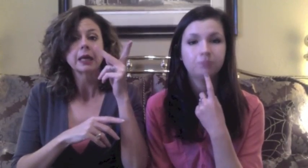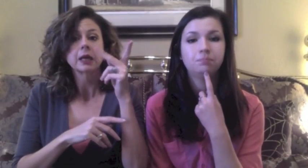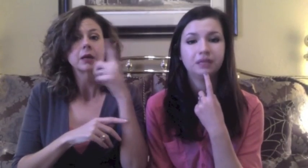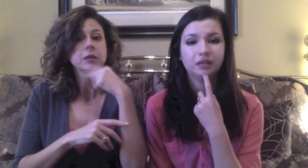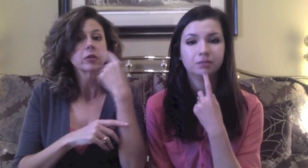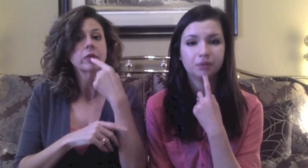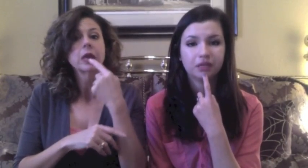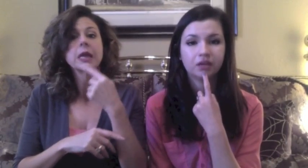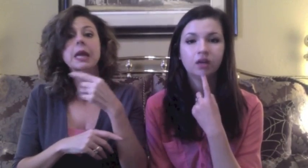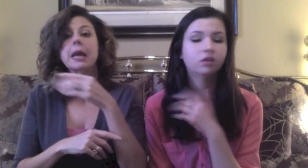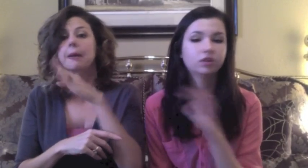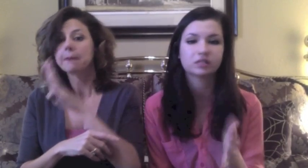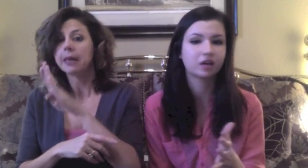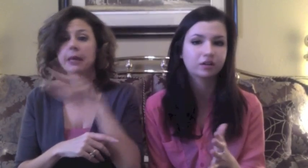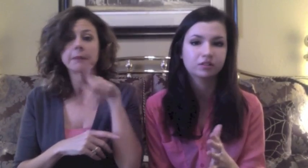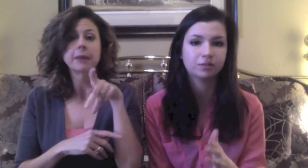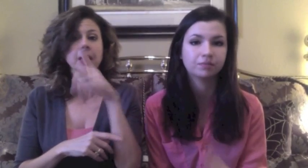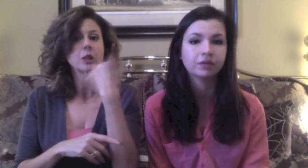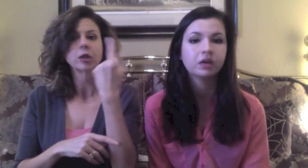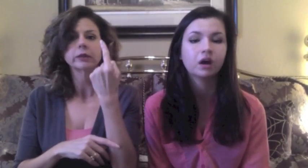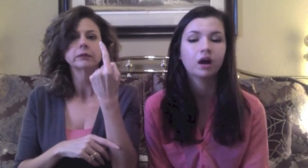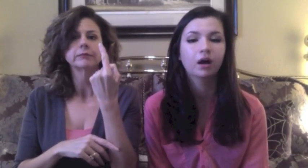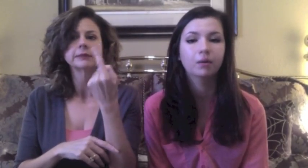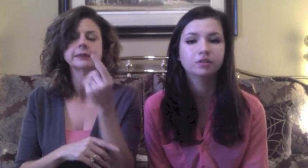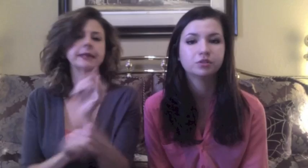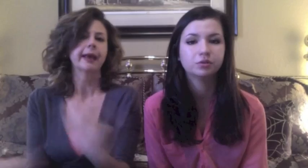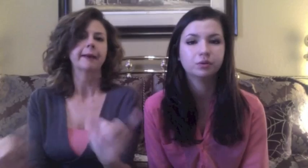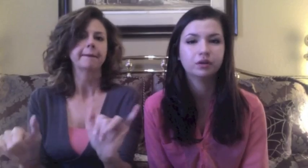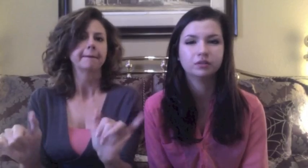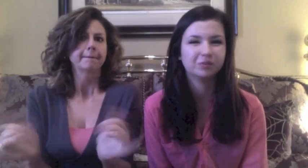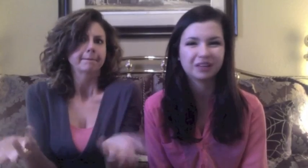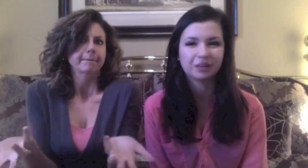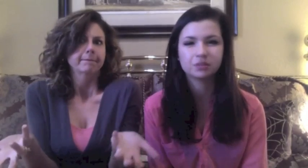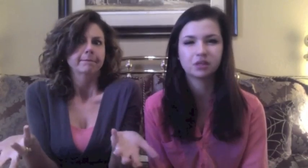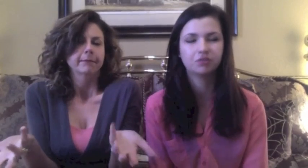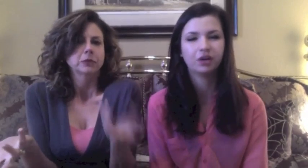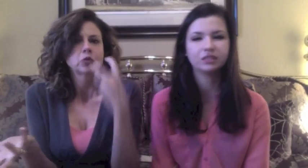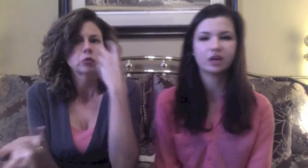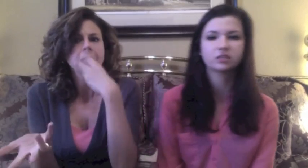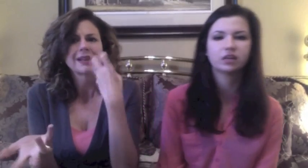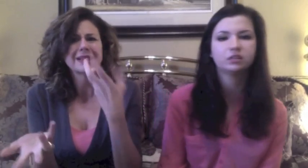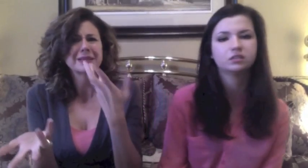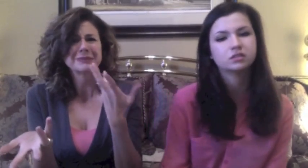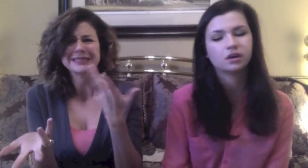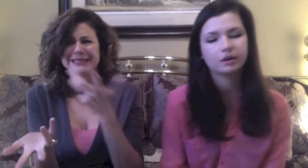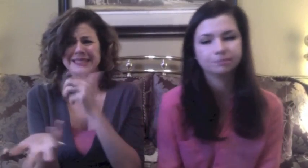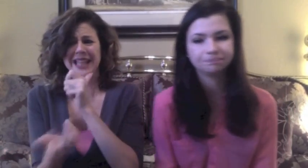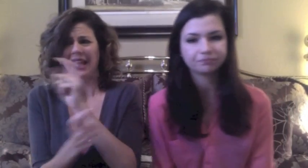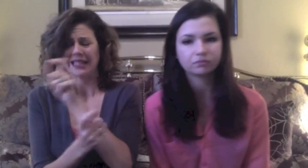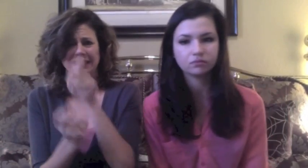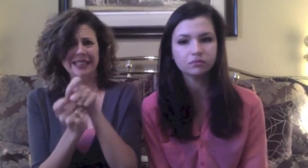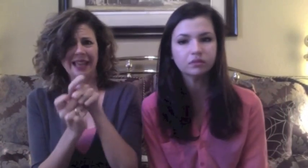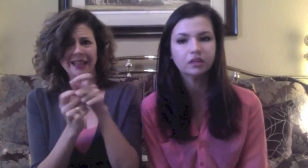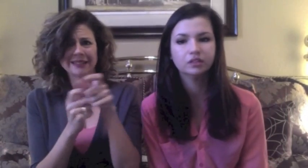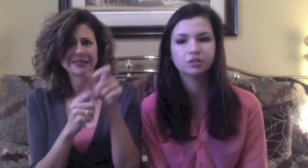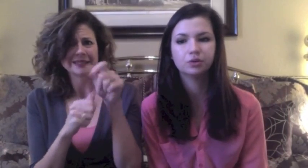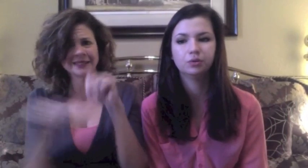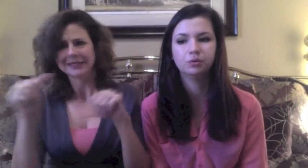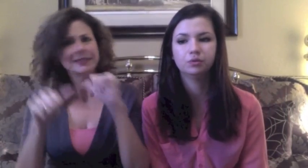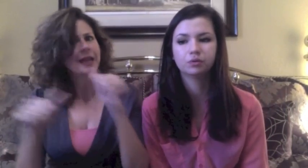B and the P, look exactly the same. And so reading lips is not a very exact science.